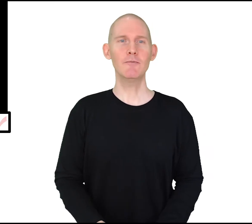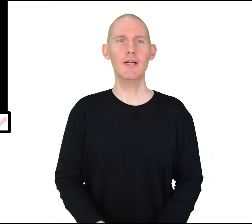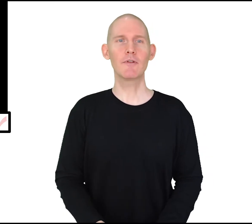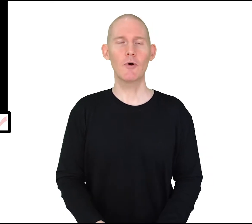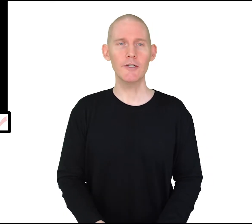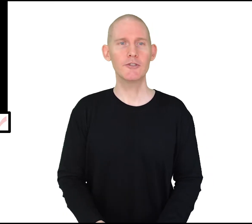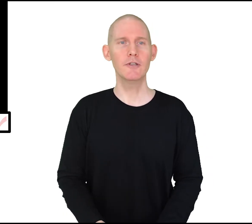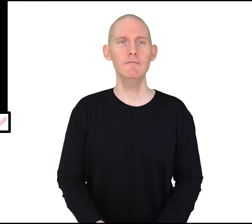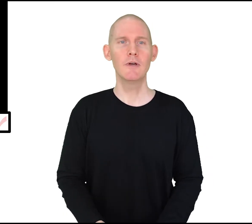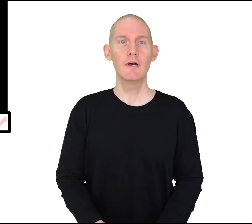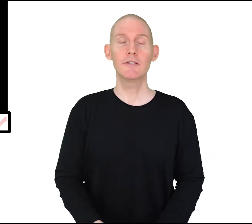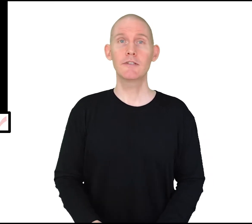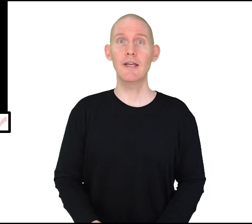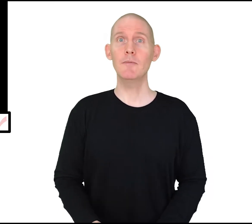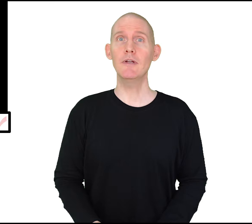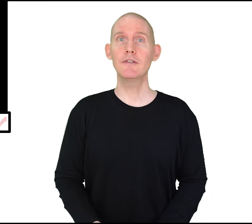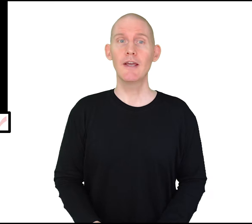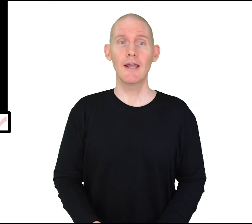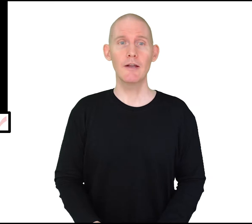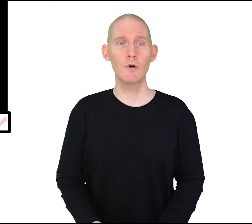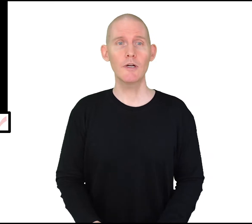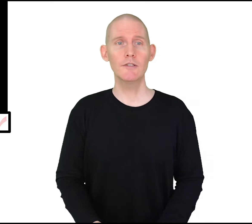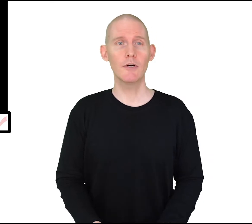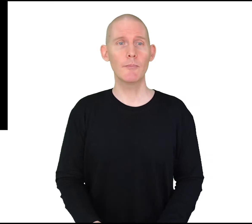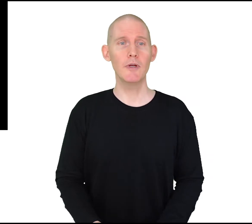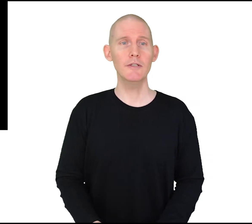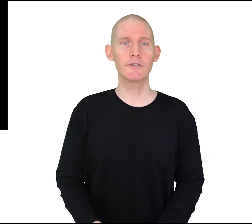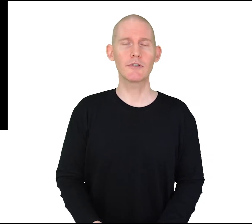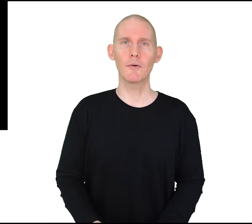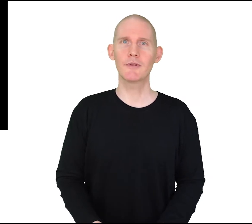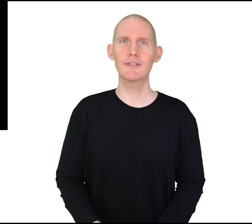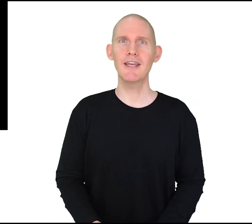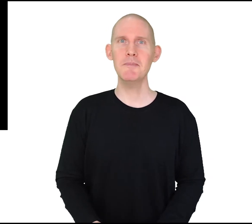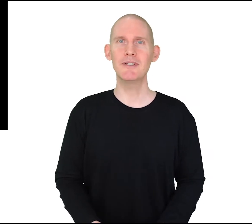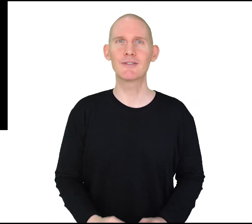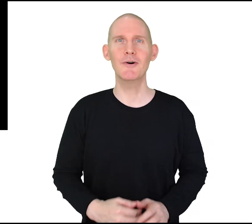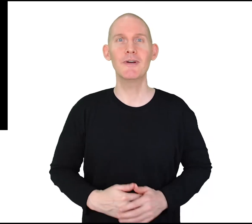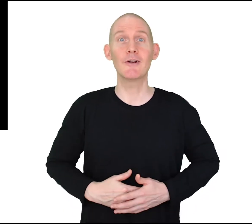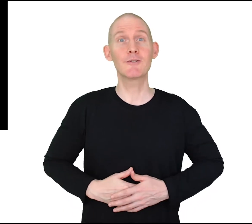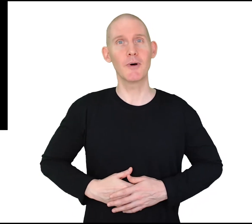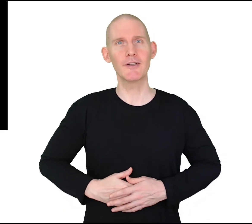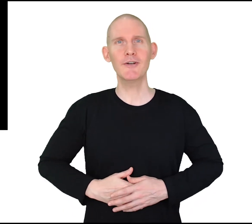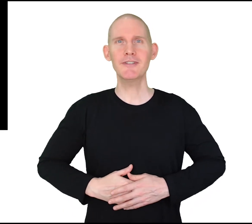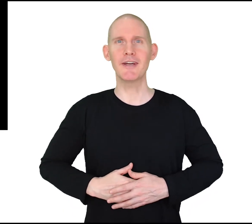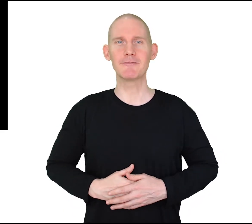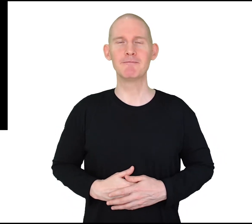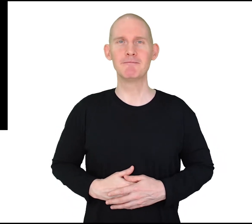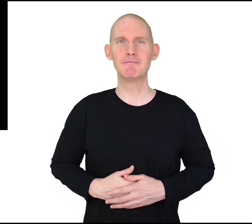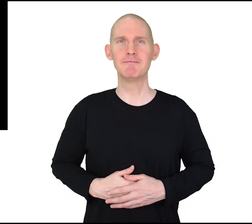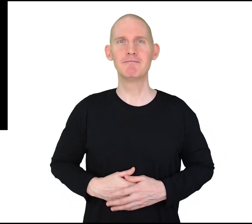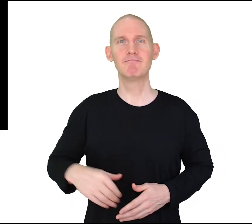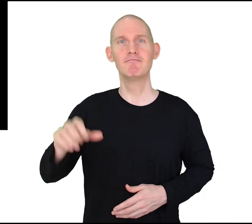the question, statement, and we're going to jump in and start with the statement. So here's what it looks like.